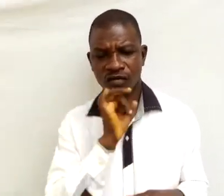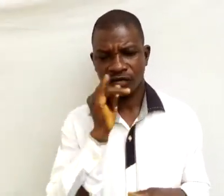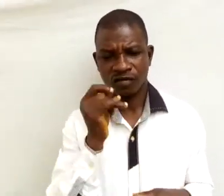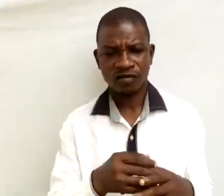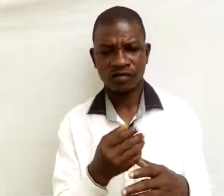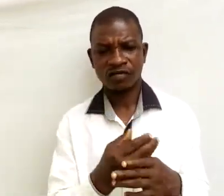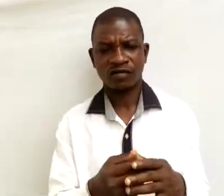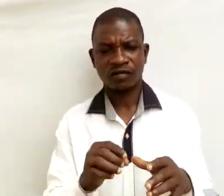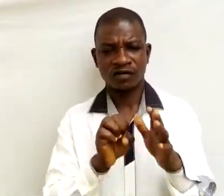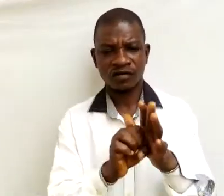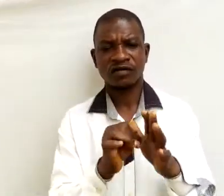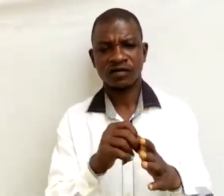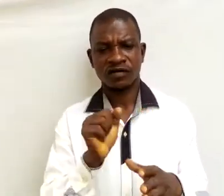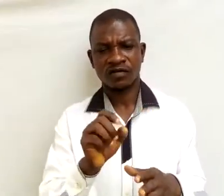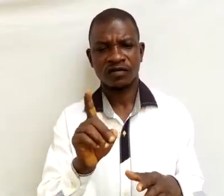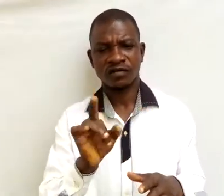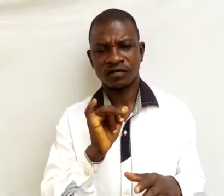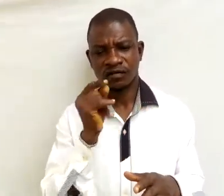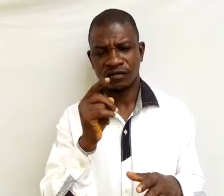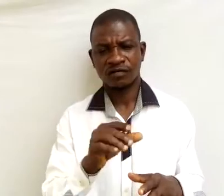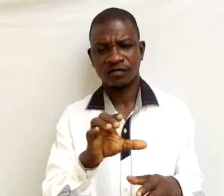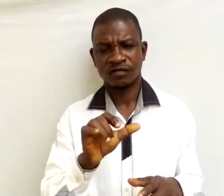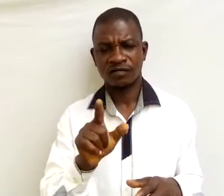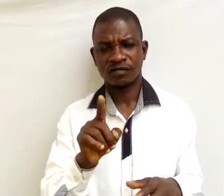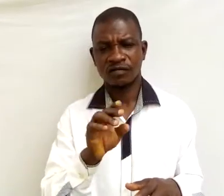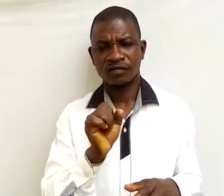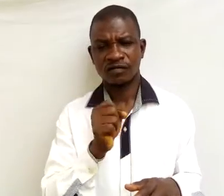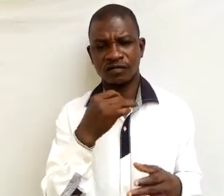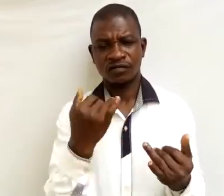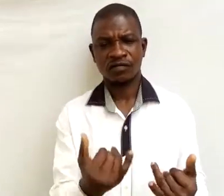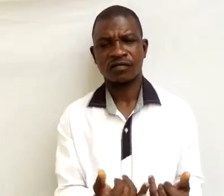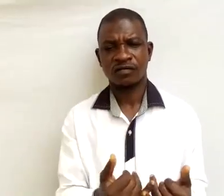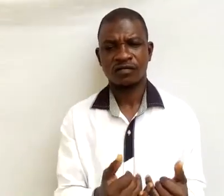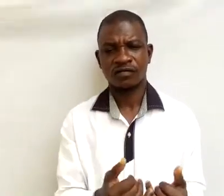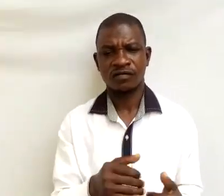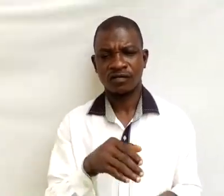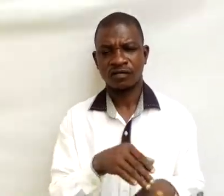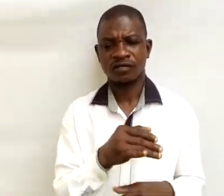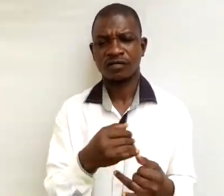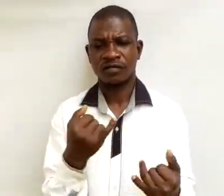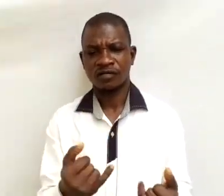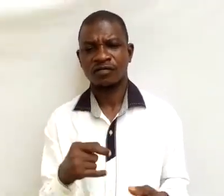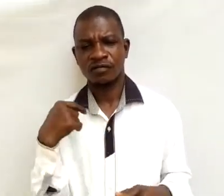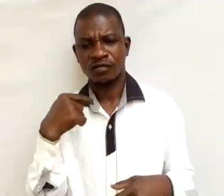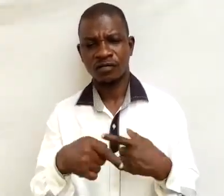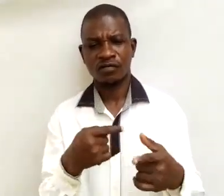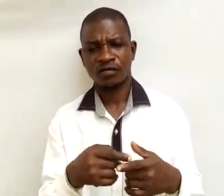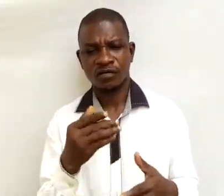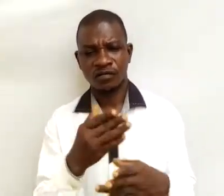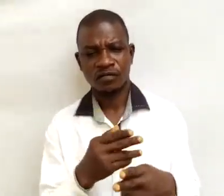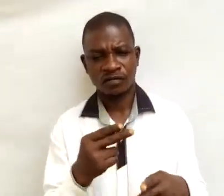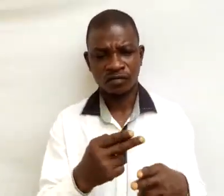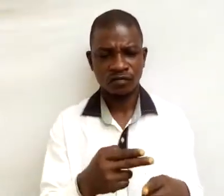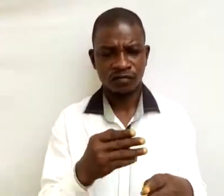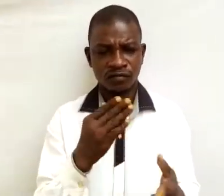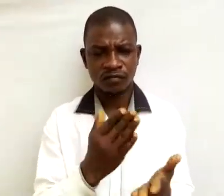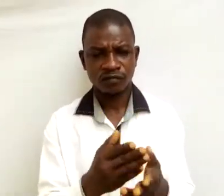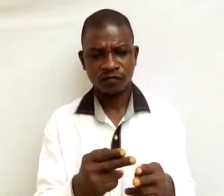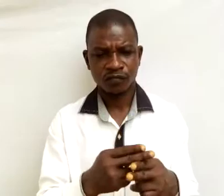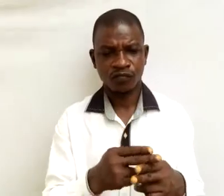of adverbial clause. Now, at this junction, we are going to pause a bit, and when I come back, I'm going